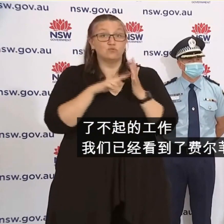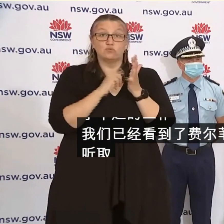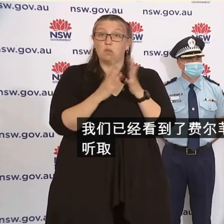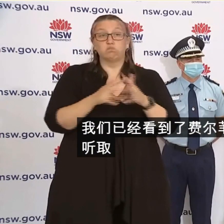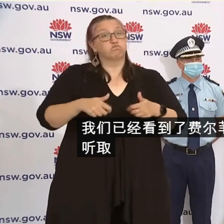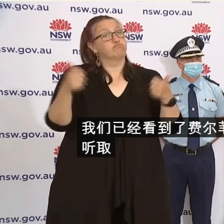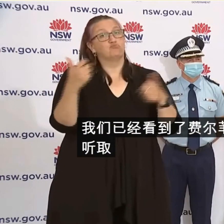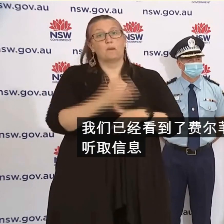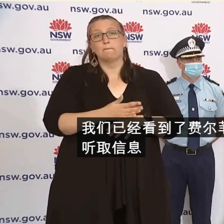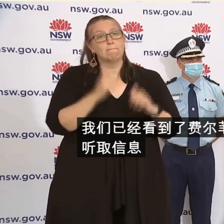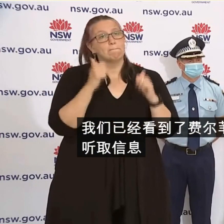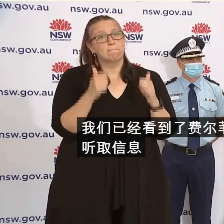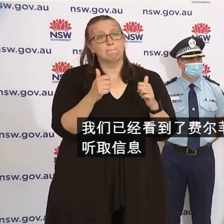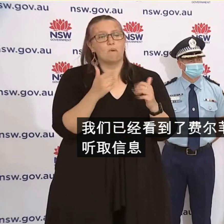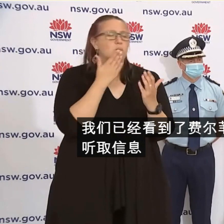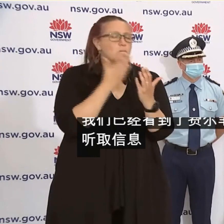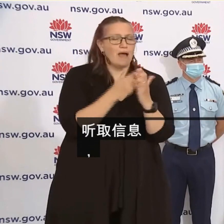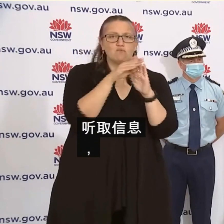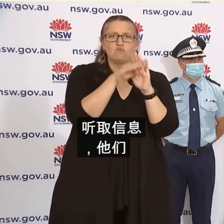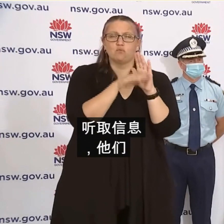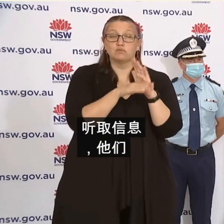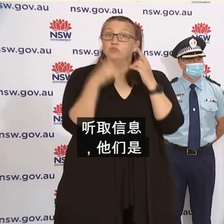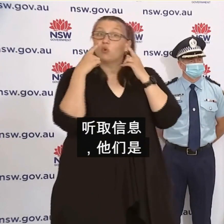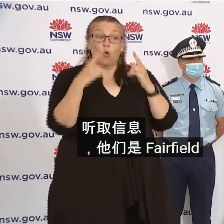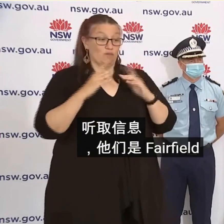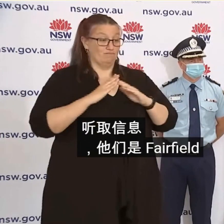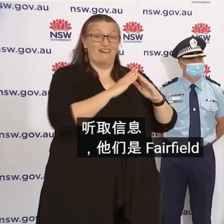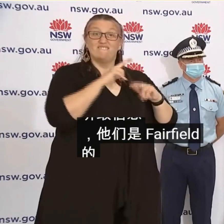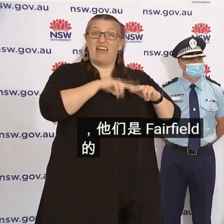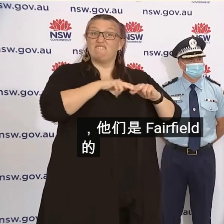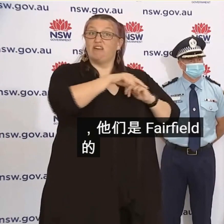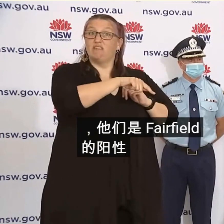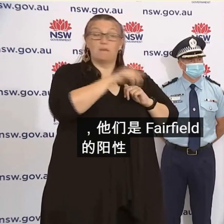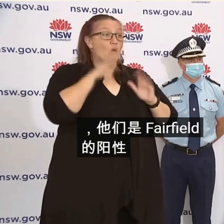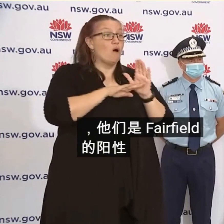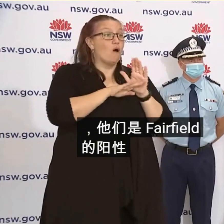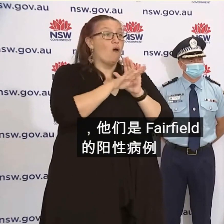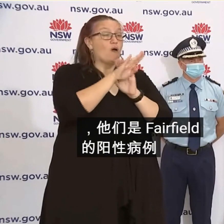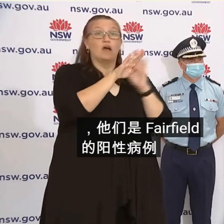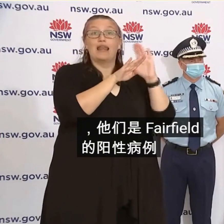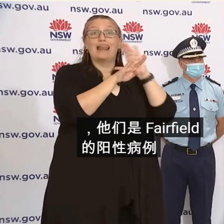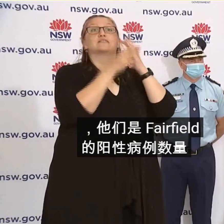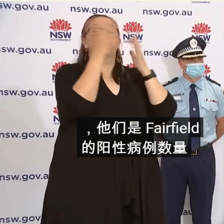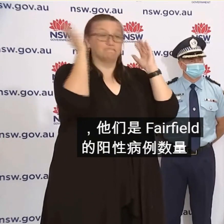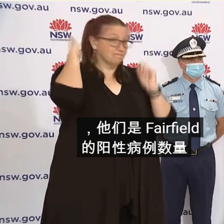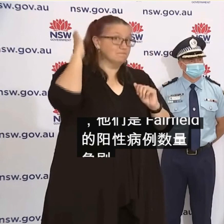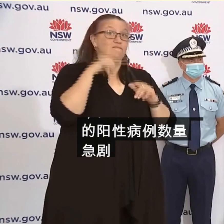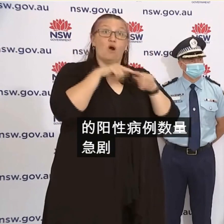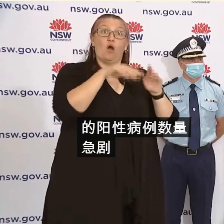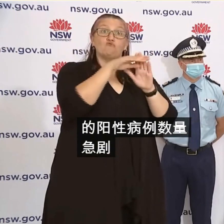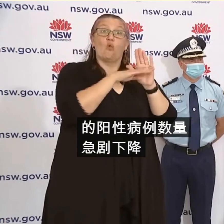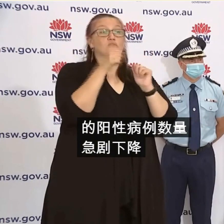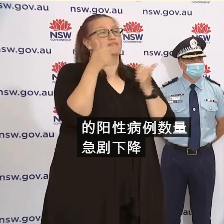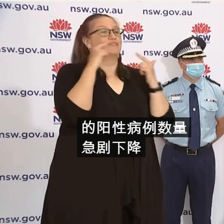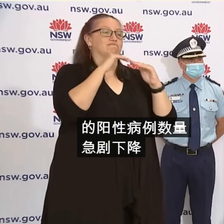in Fairfield, for example, listen to the messages, and the numbers of positive cases, new positive cases in Fairfield have